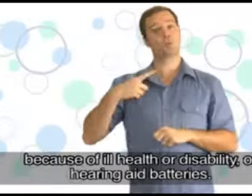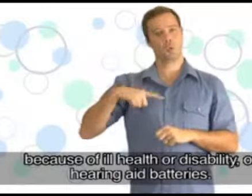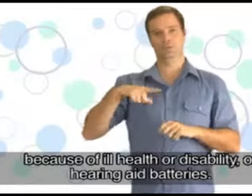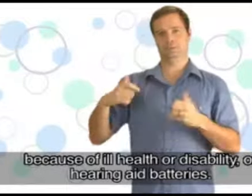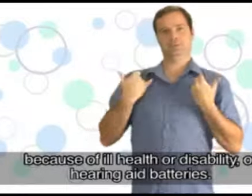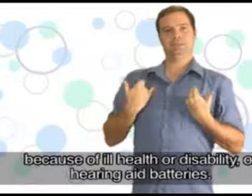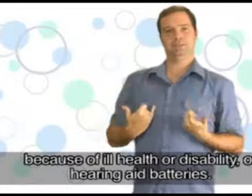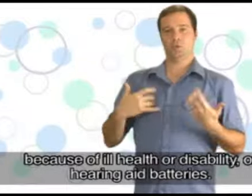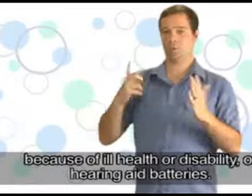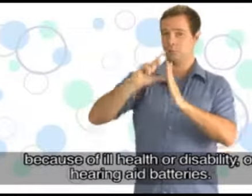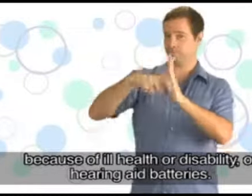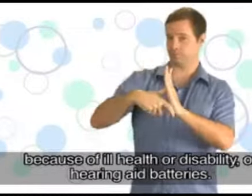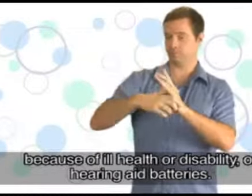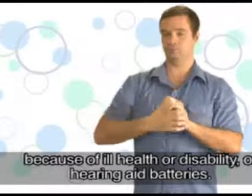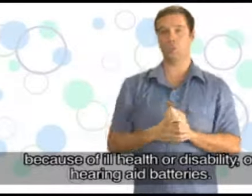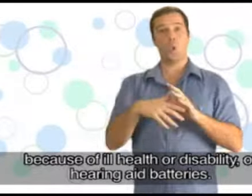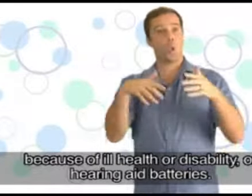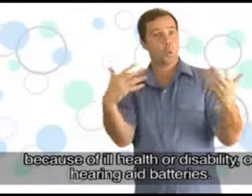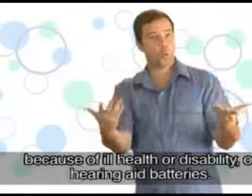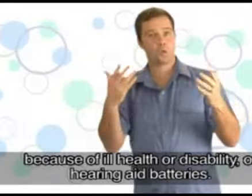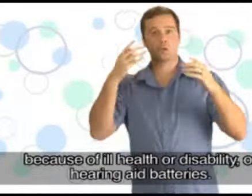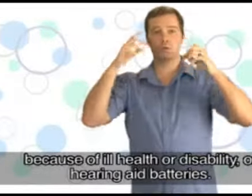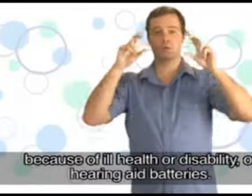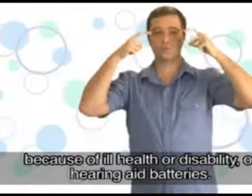because of ill health or disability, or hearing aid batteries.